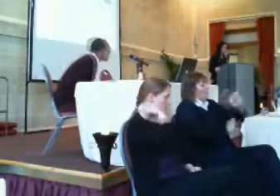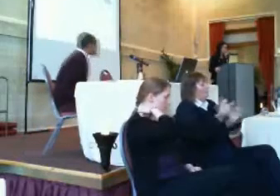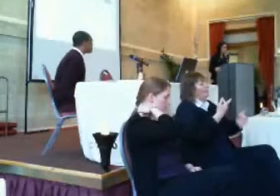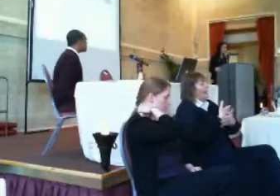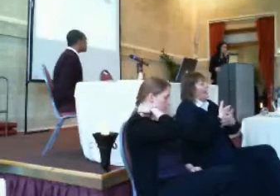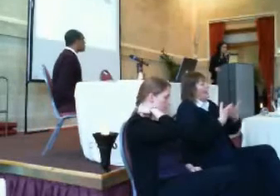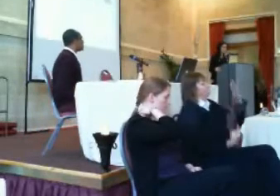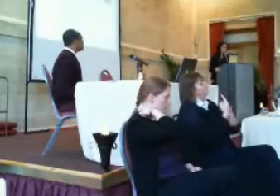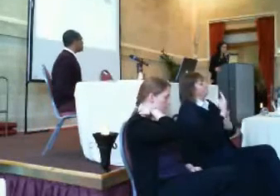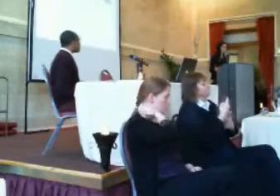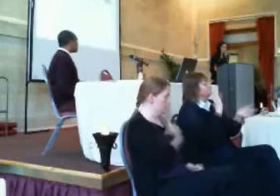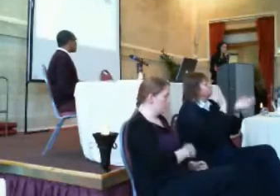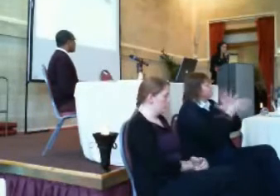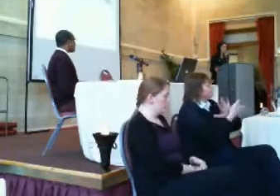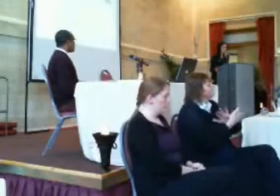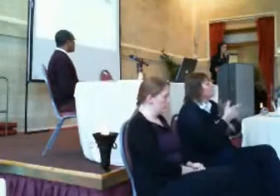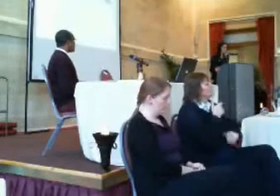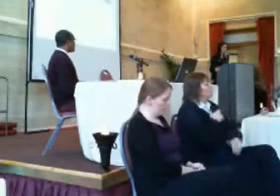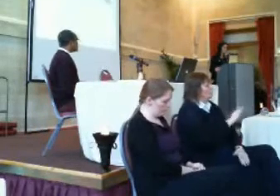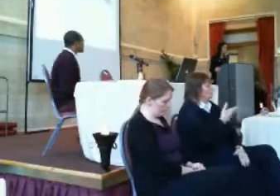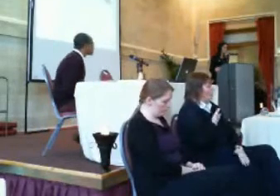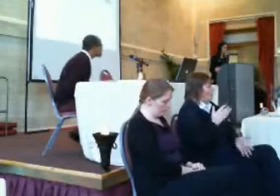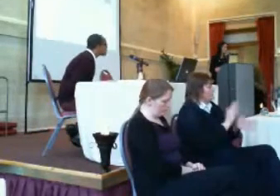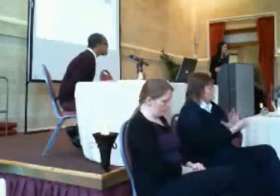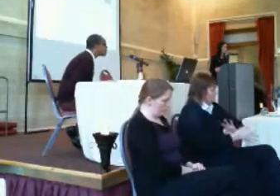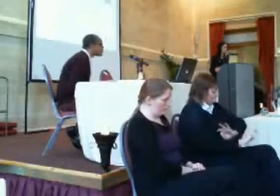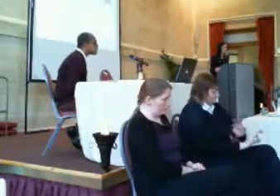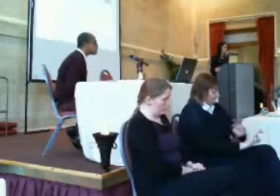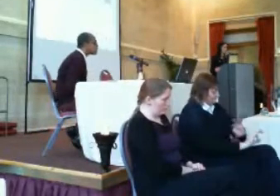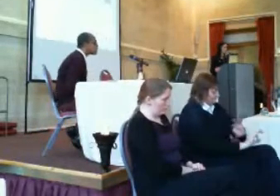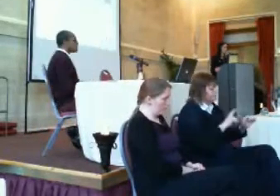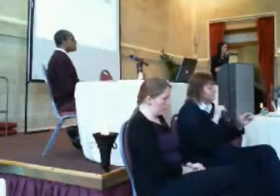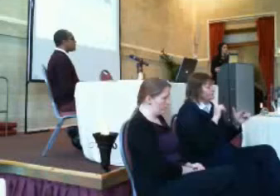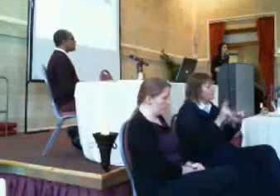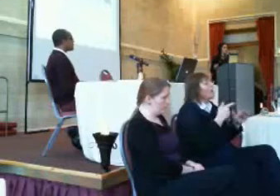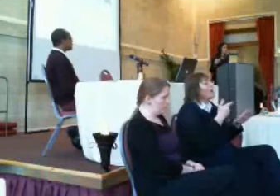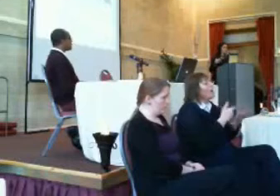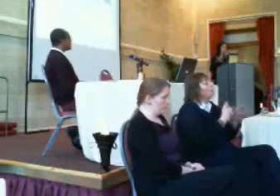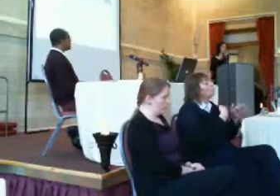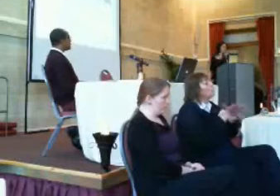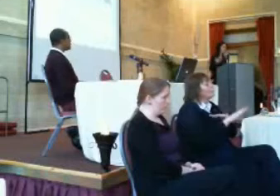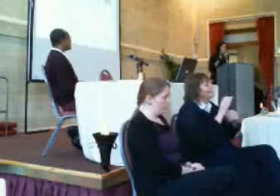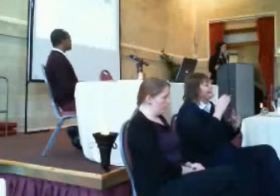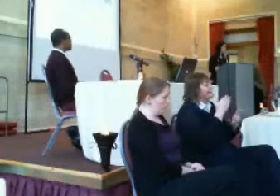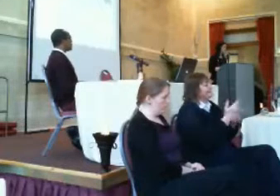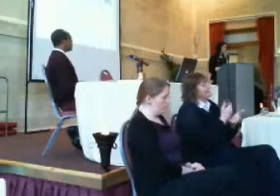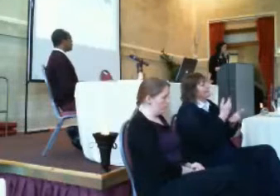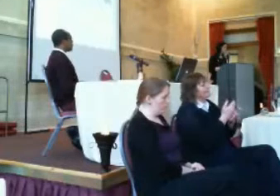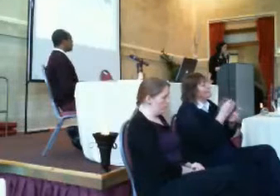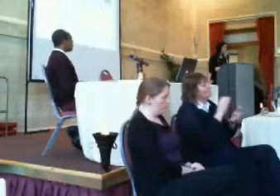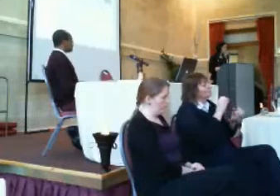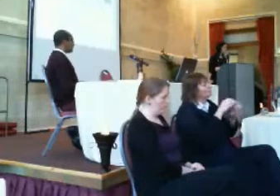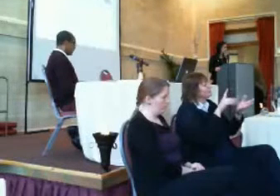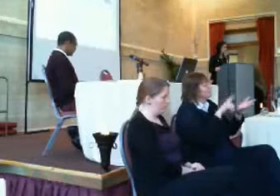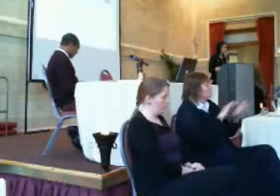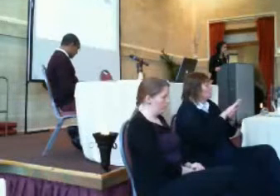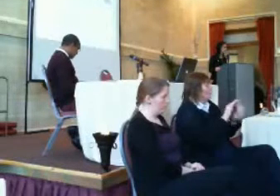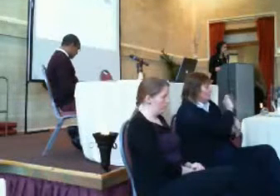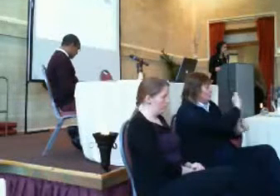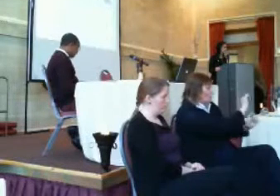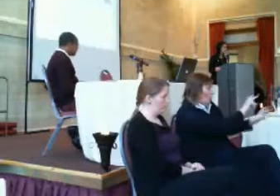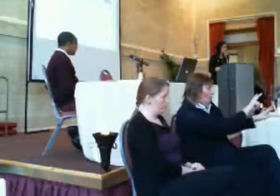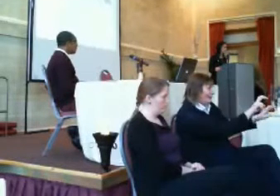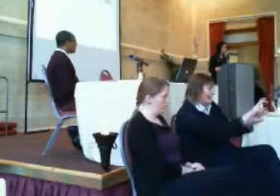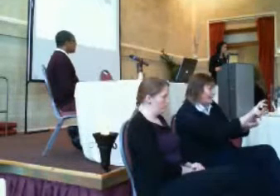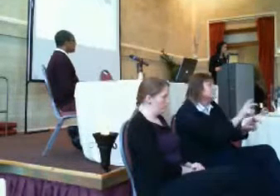At the moment I'm working in Safer Bristol, so that's the Community Safety Partnership, so obviously the themes you're going to be covering today are